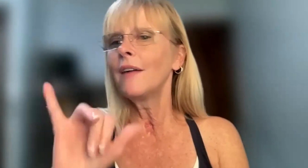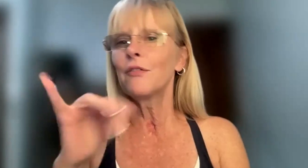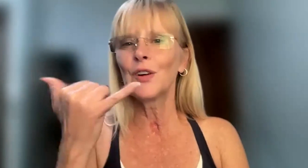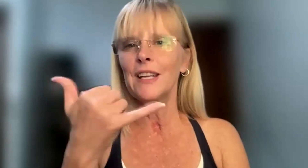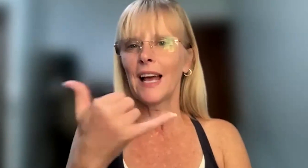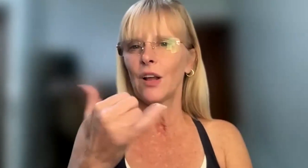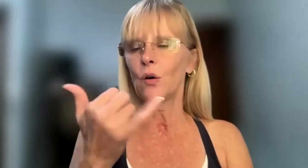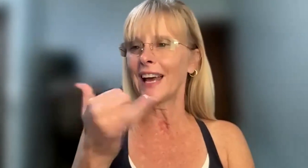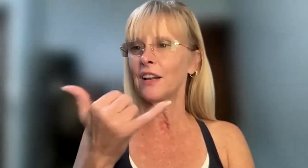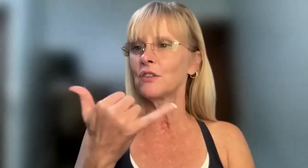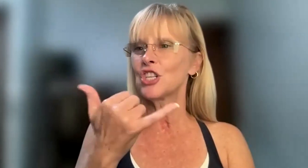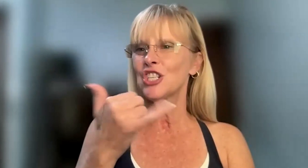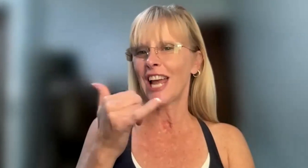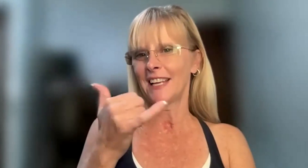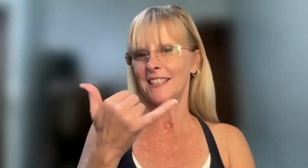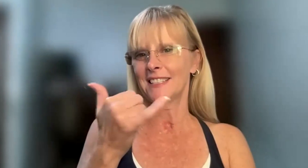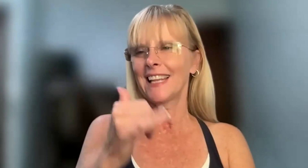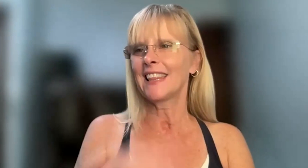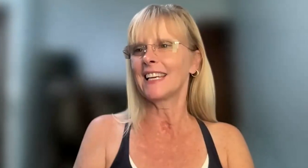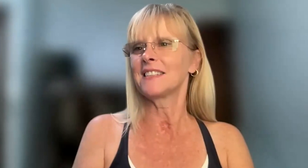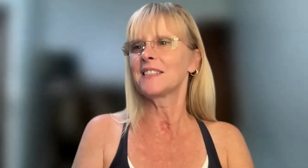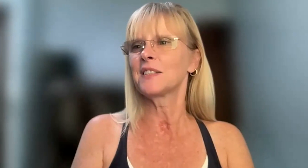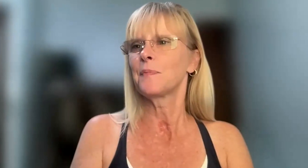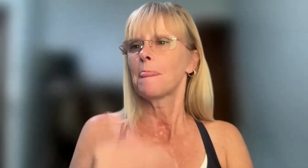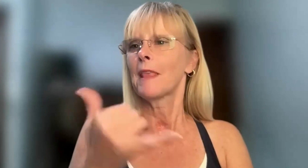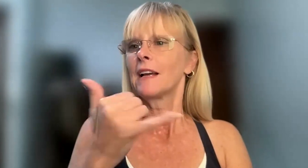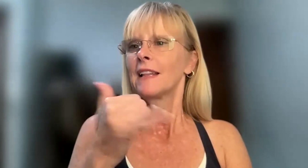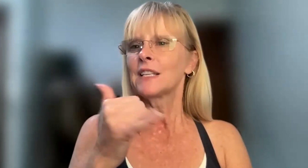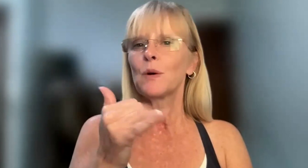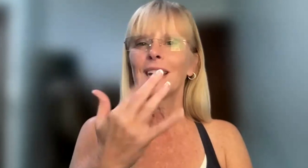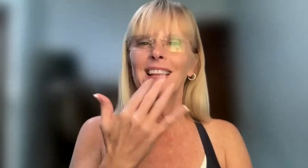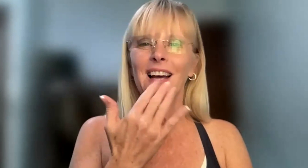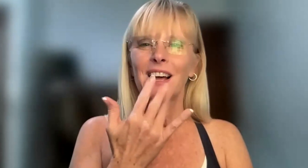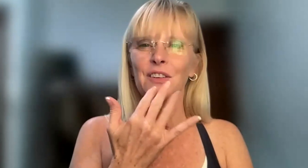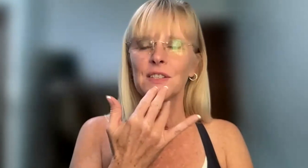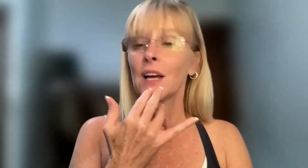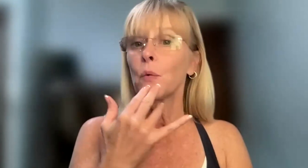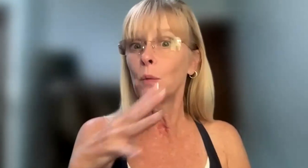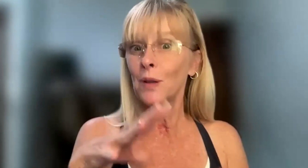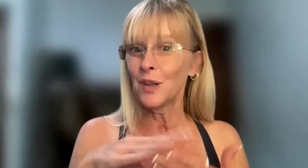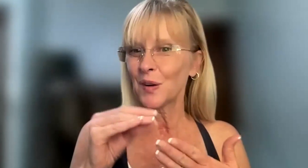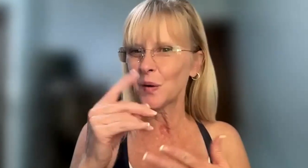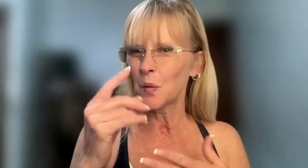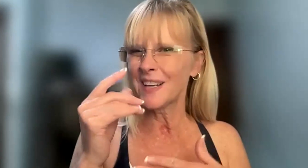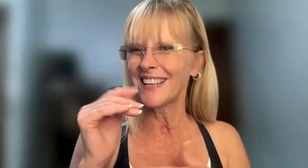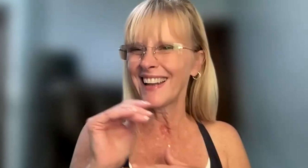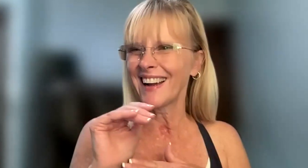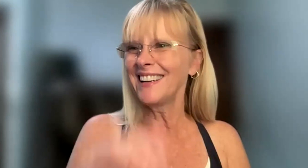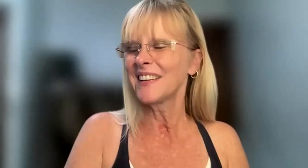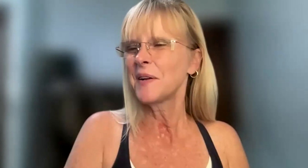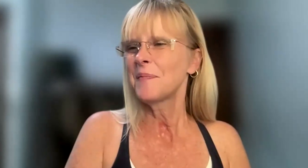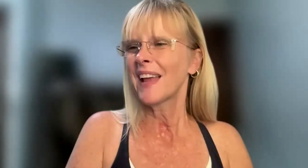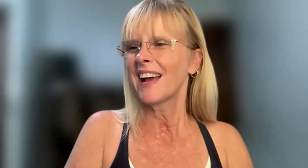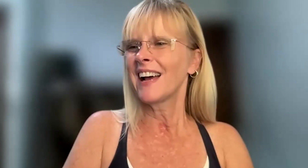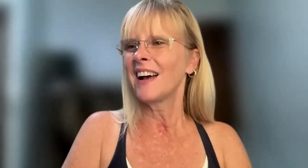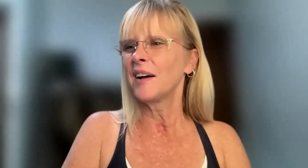for yellow. Yellow shakes like this. That's one of the colors that we will learn one night.